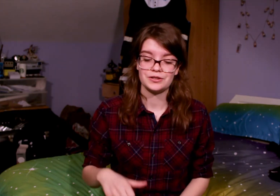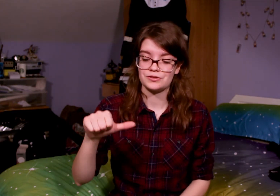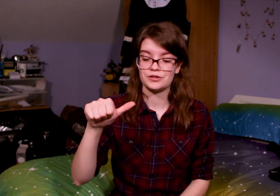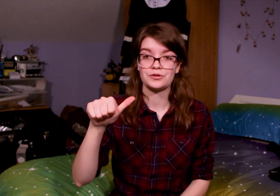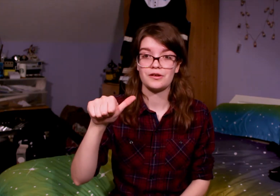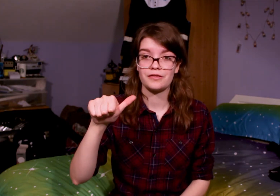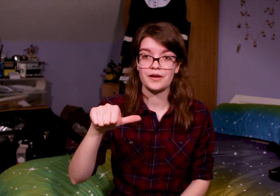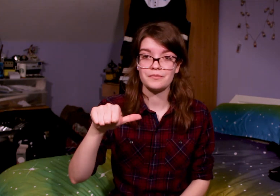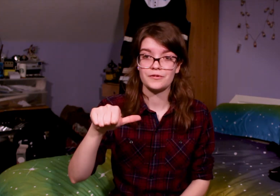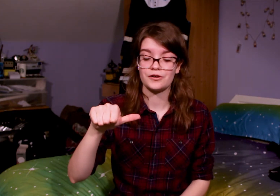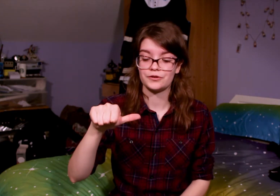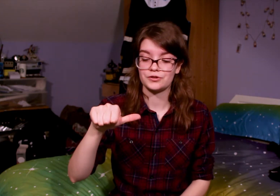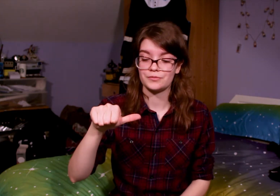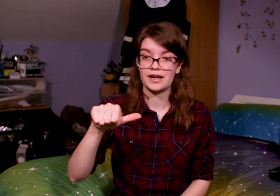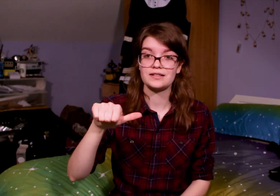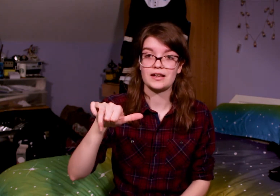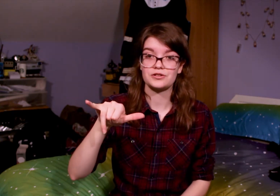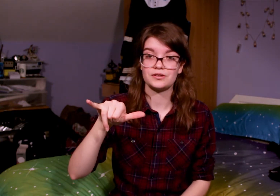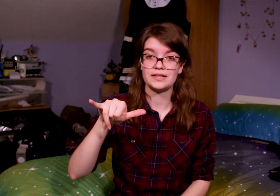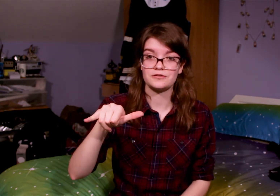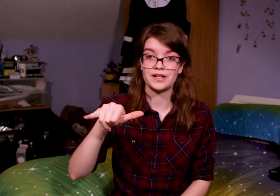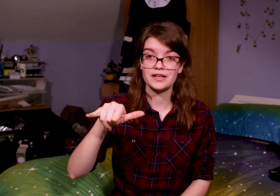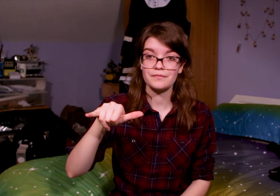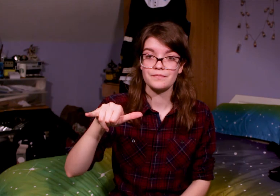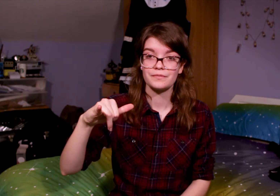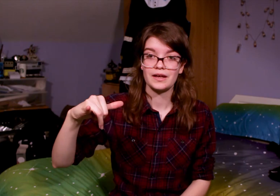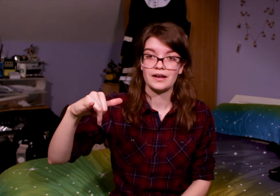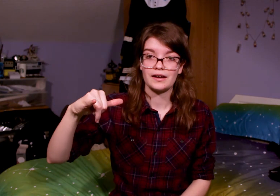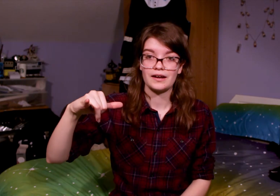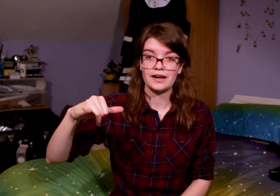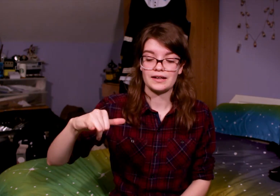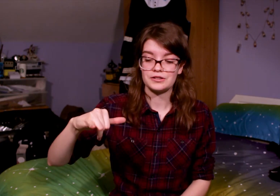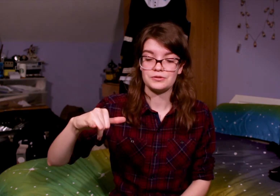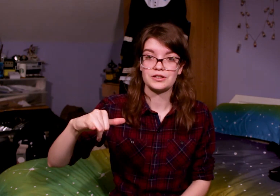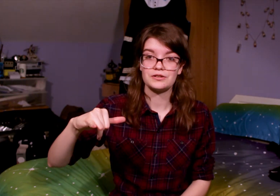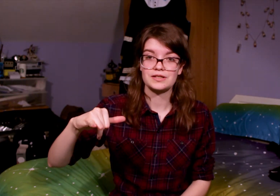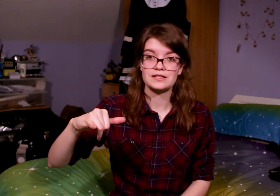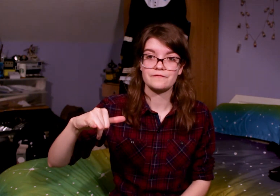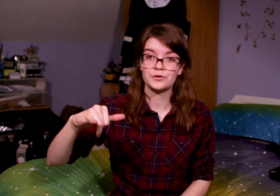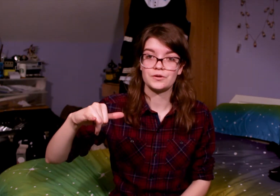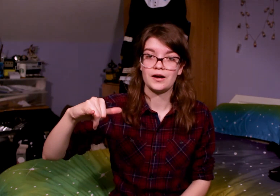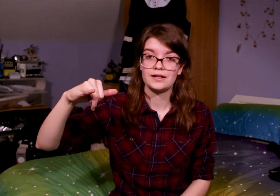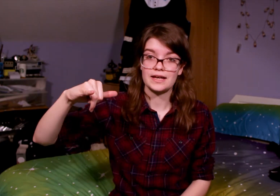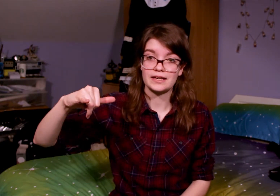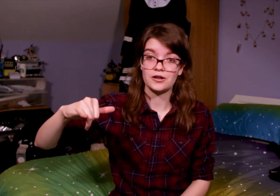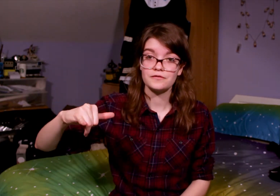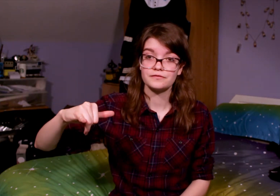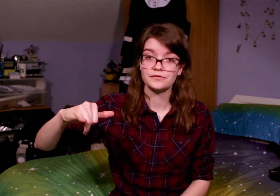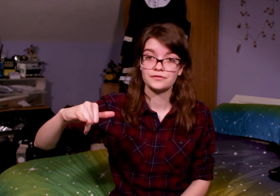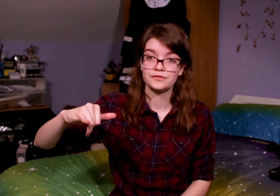use your thumb of your dominant hand and your little finger, and you can use this for taking off.